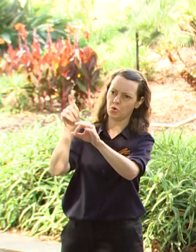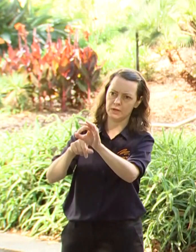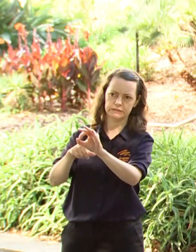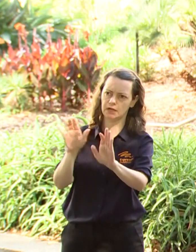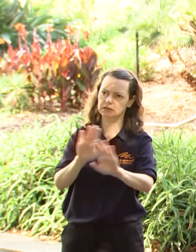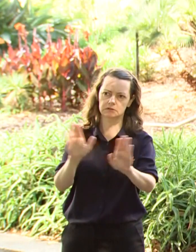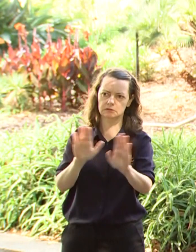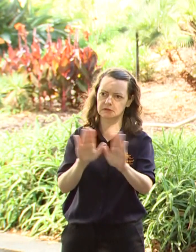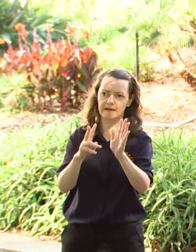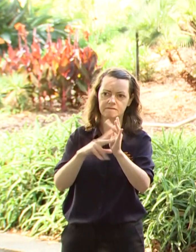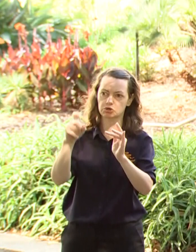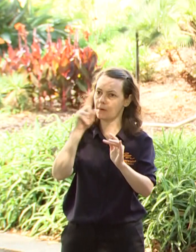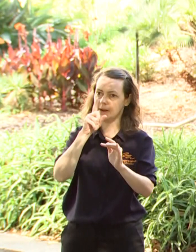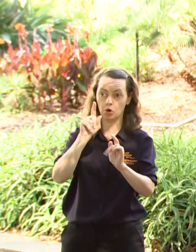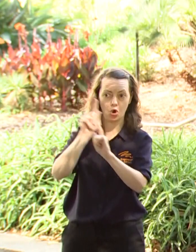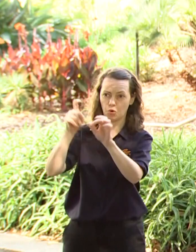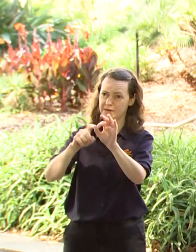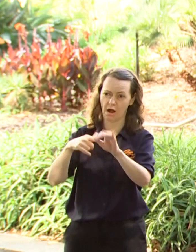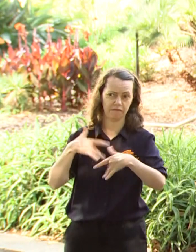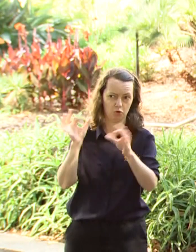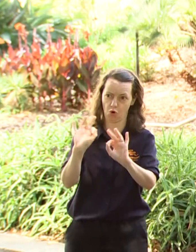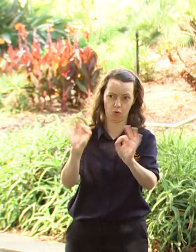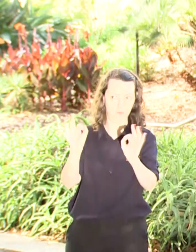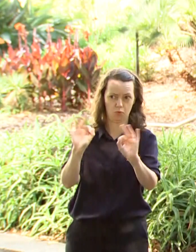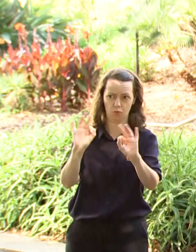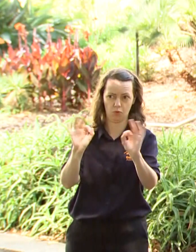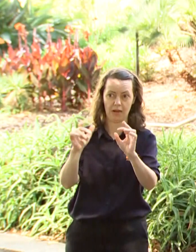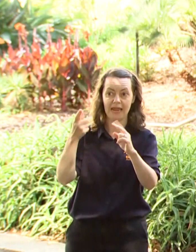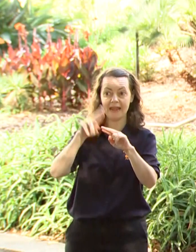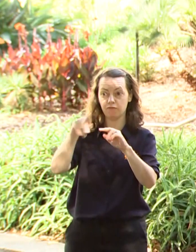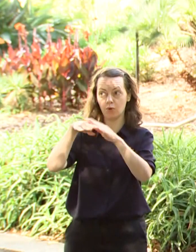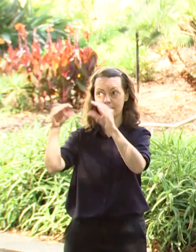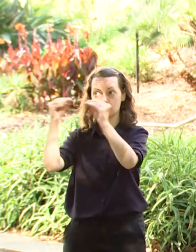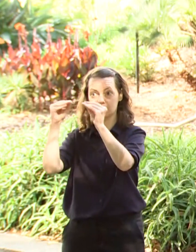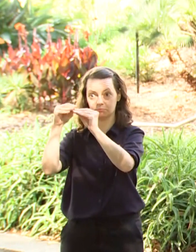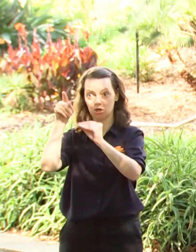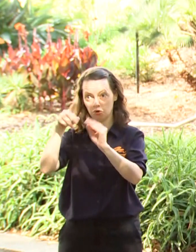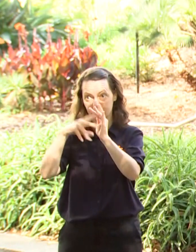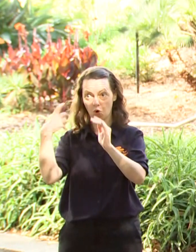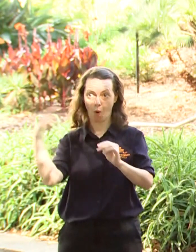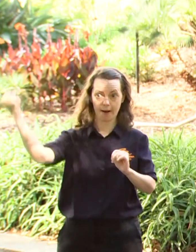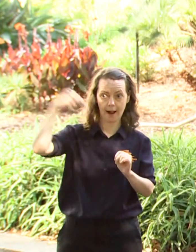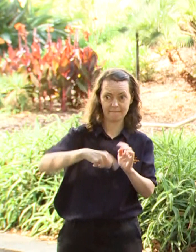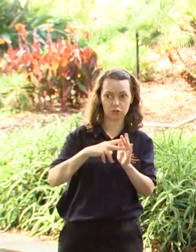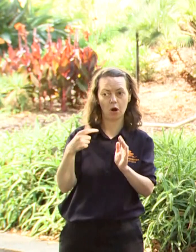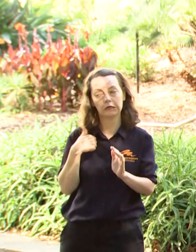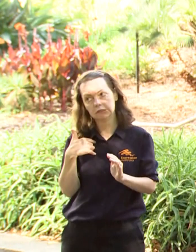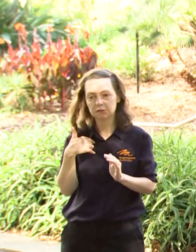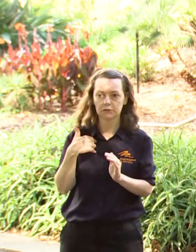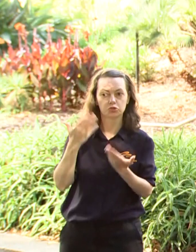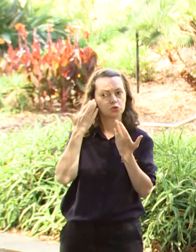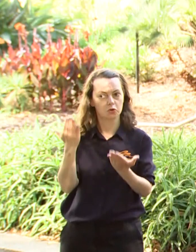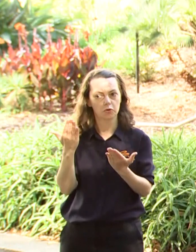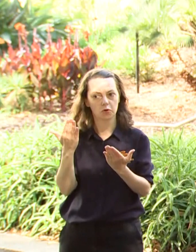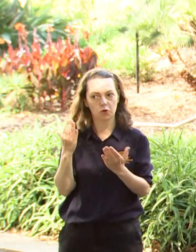also those who are Victorians who are in Brisbane and want to come home during this 3-day period, we'll get that definitive advice. But I can't do that in 20 minutes.